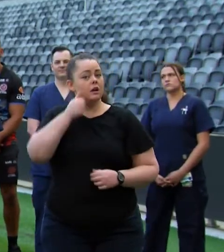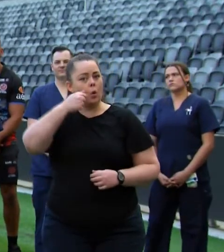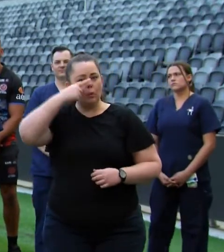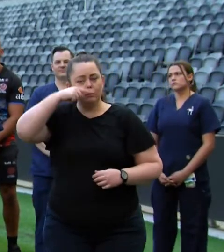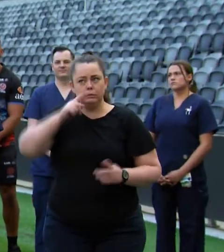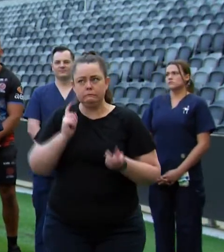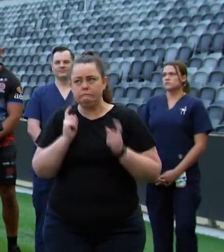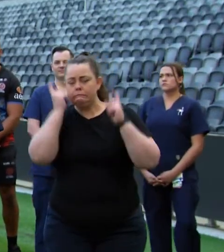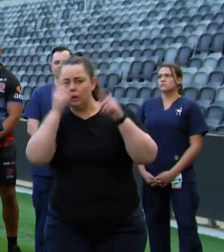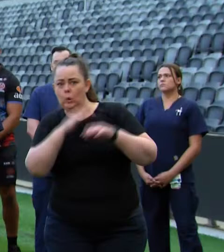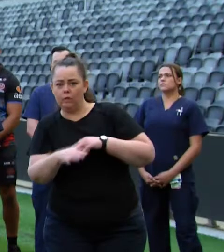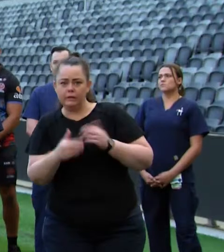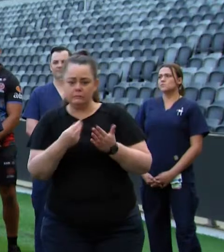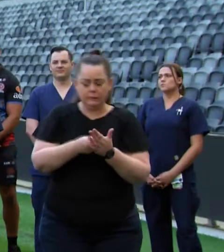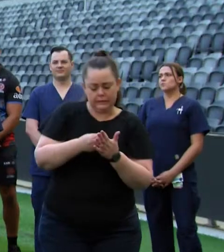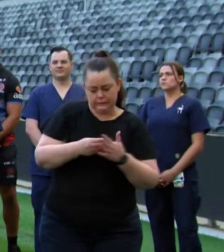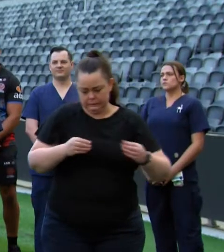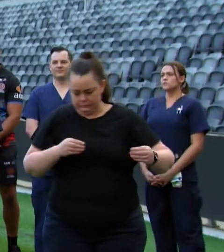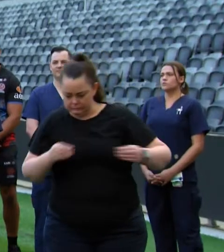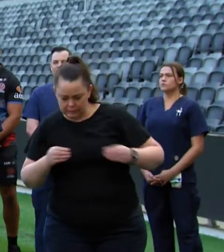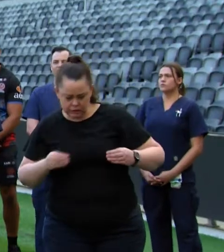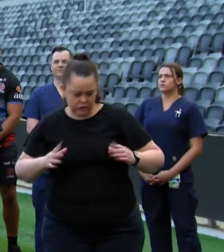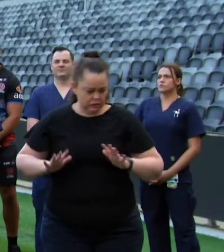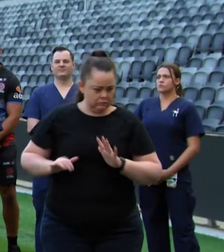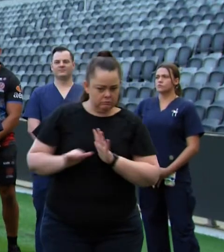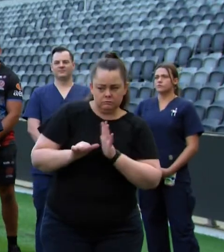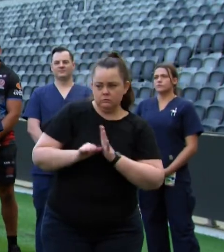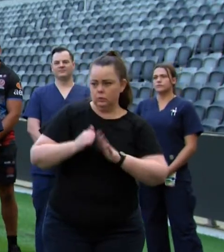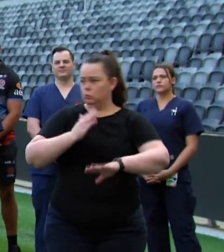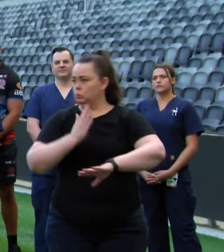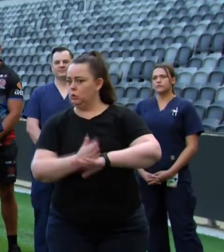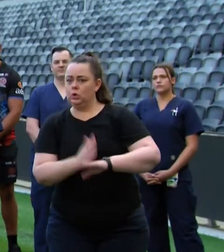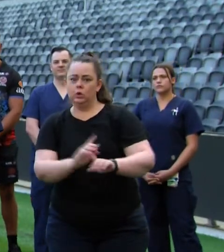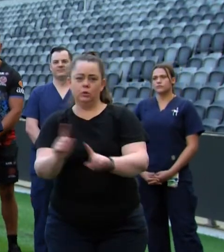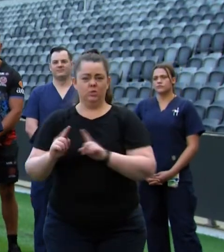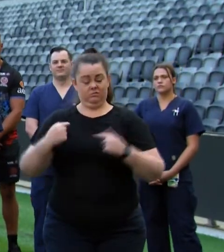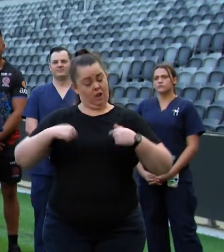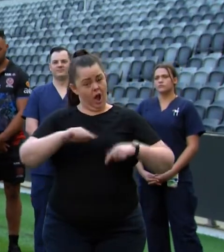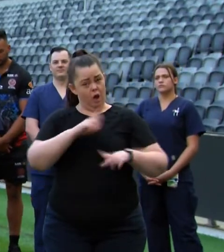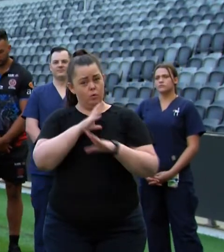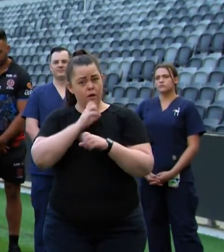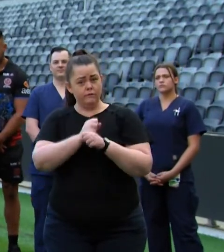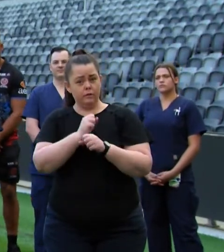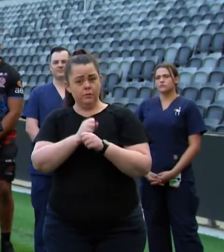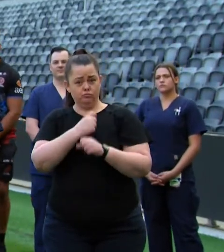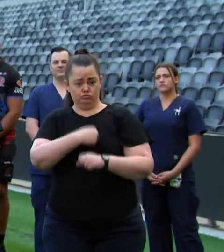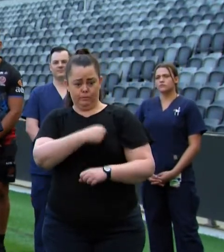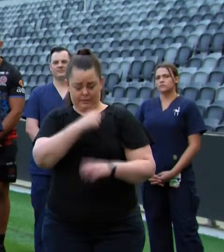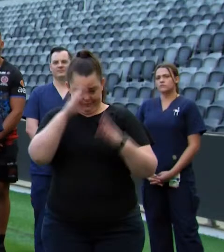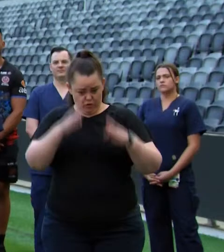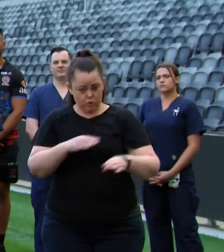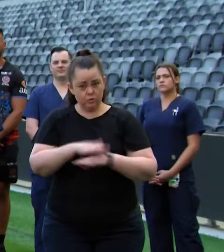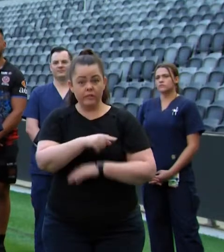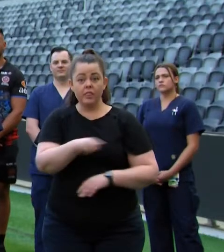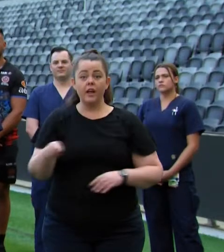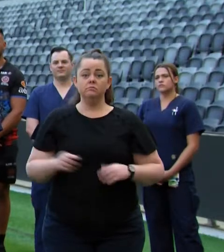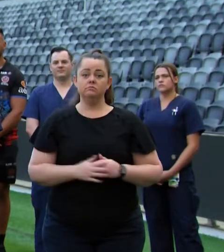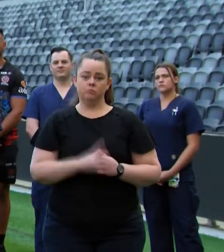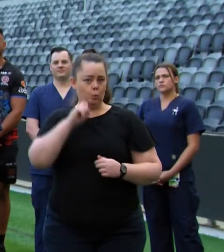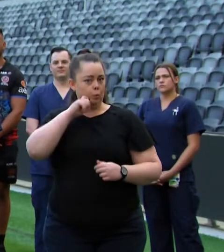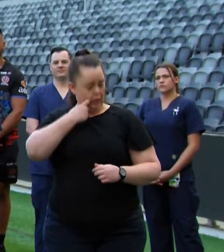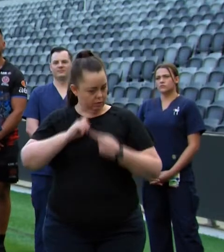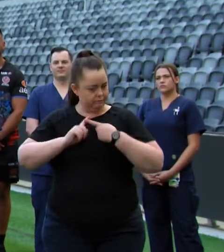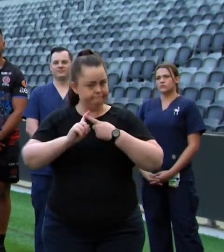work, their healthcare. That's exactly what this government is focused on day in, day out, and will continue to do so through the